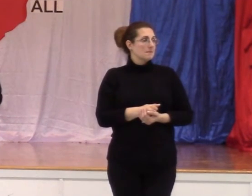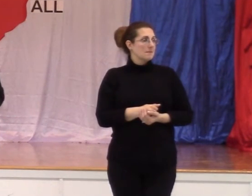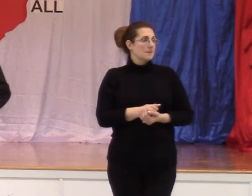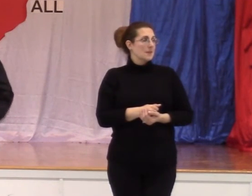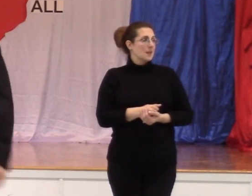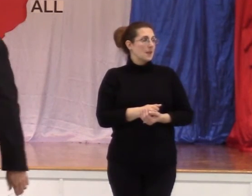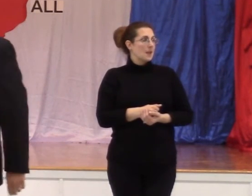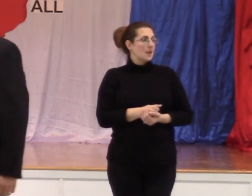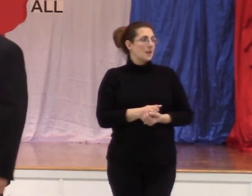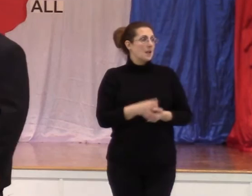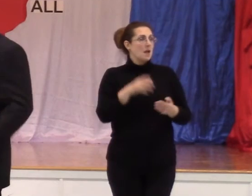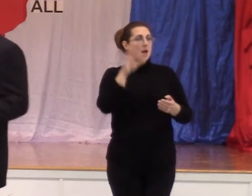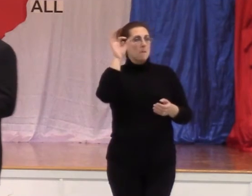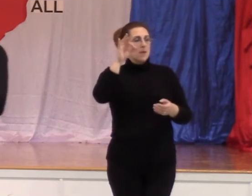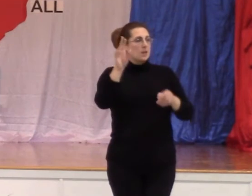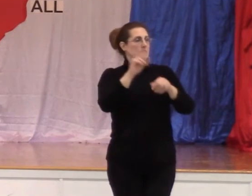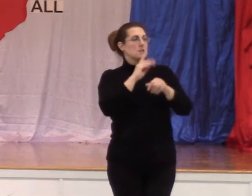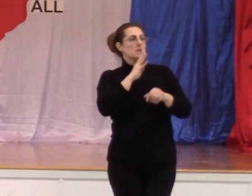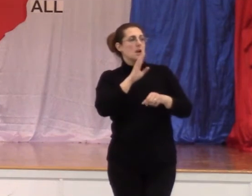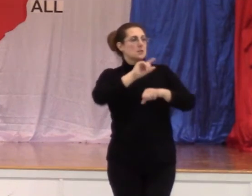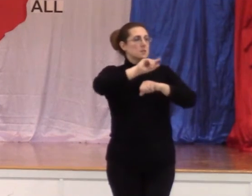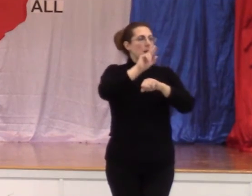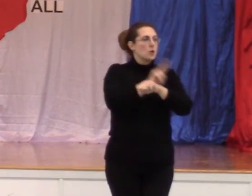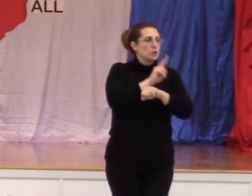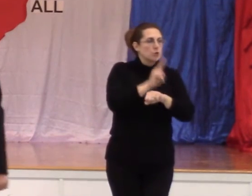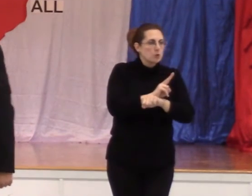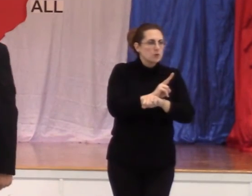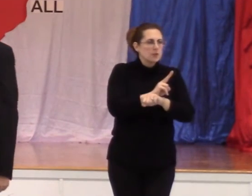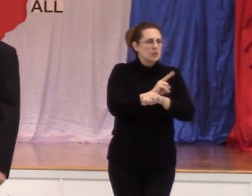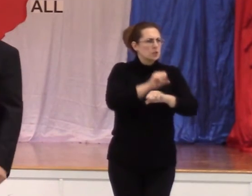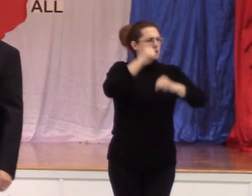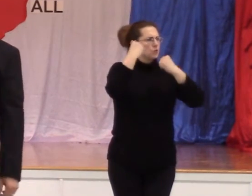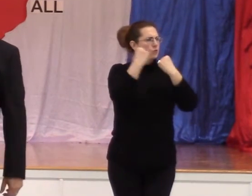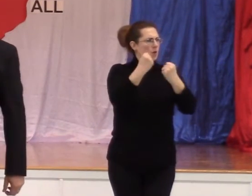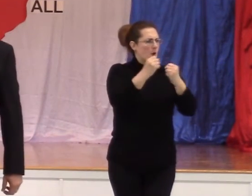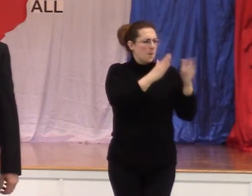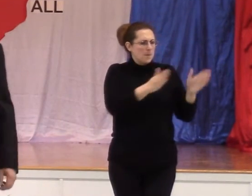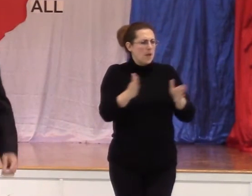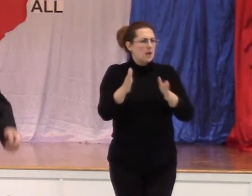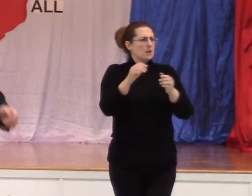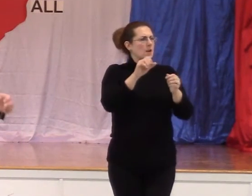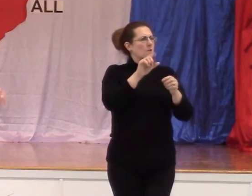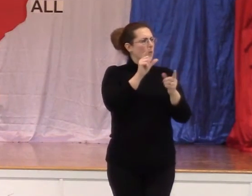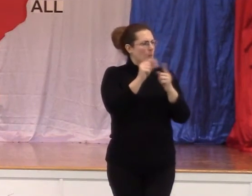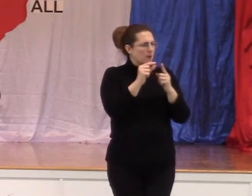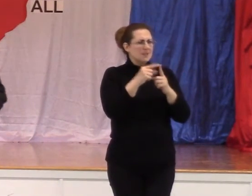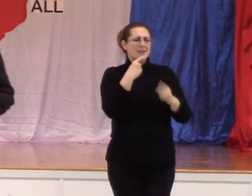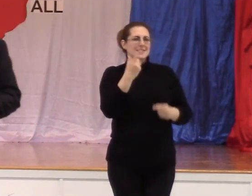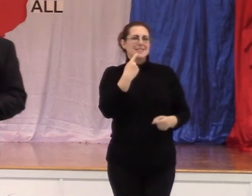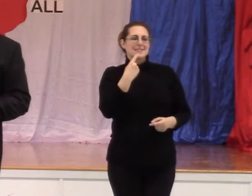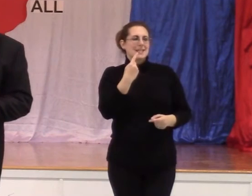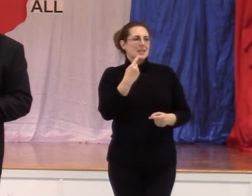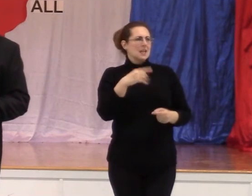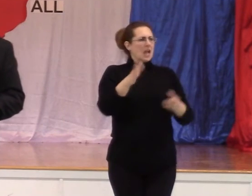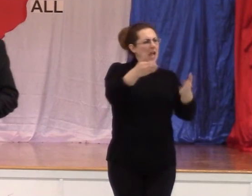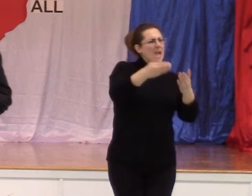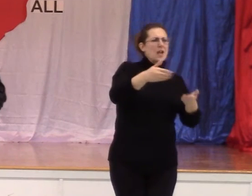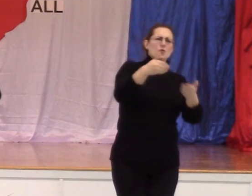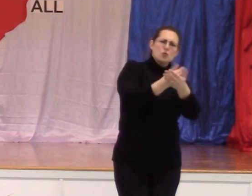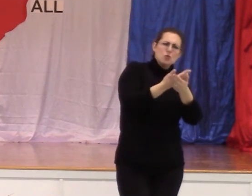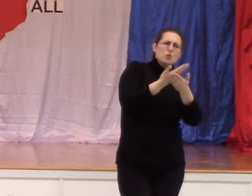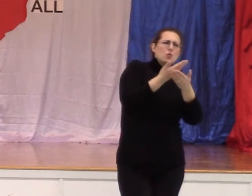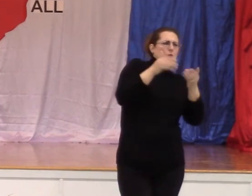When Paul talks about using the sound pattern of words, he's not saying, hey, come up with some new ways to talk about